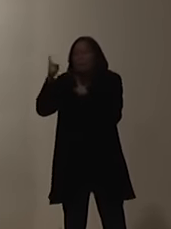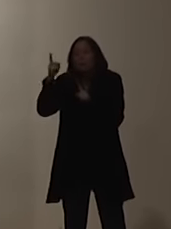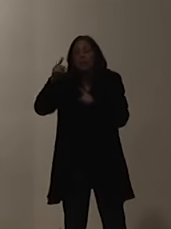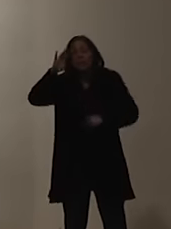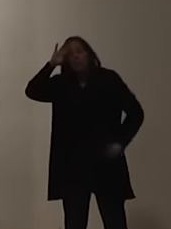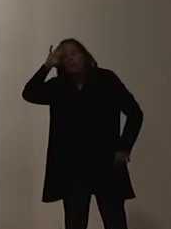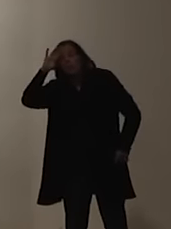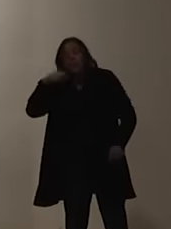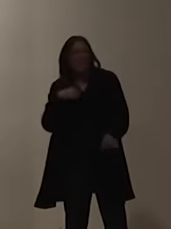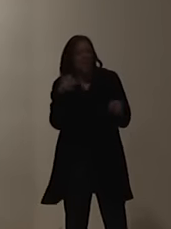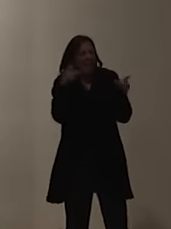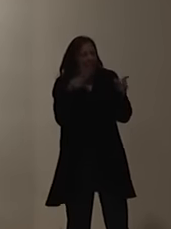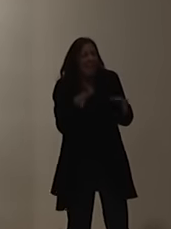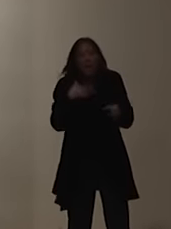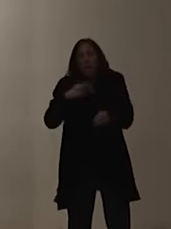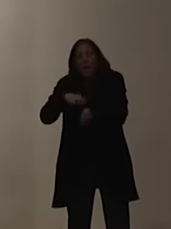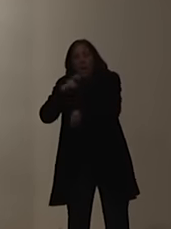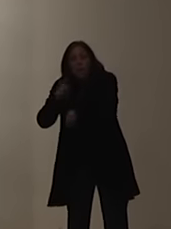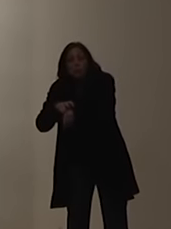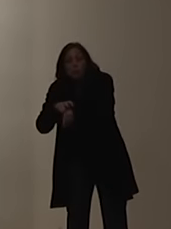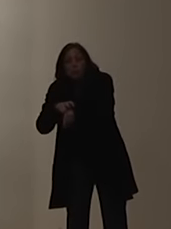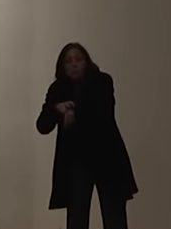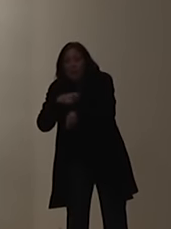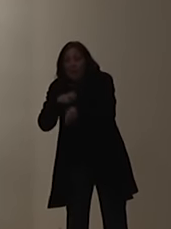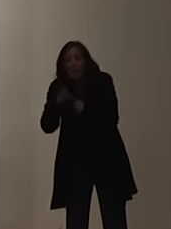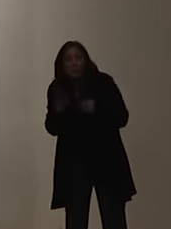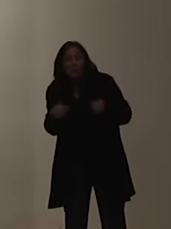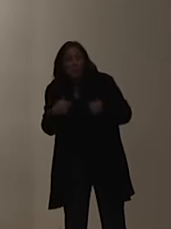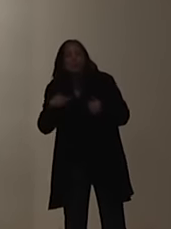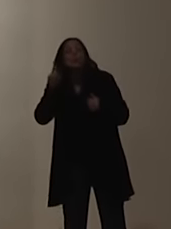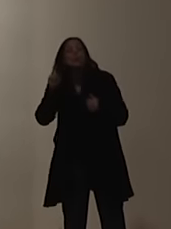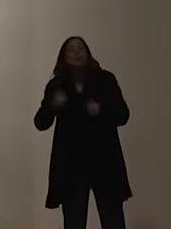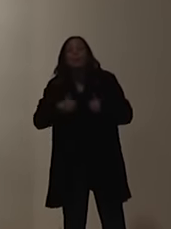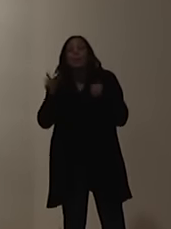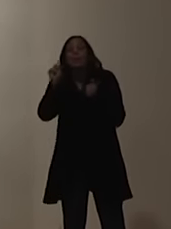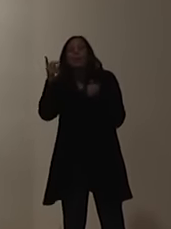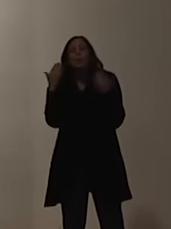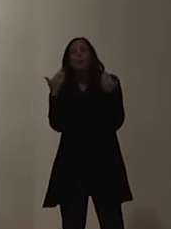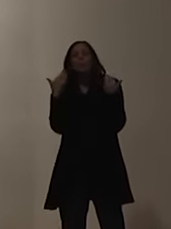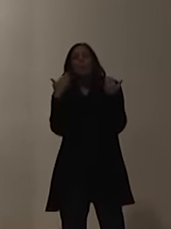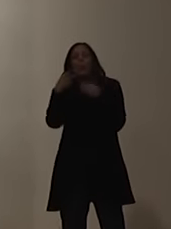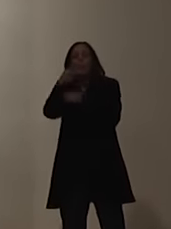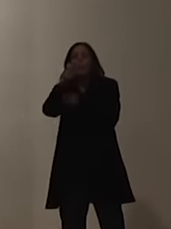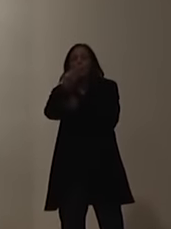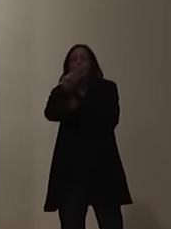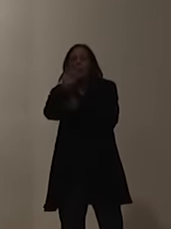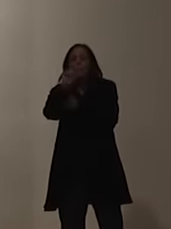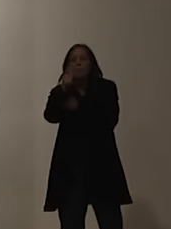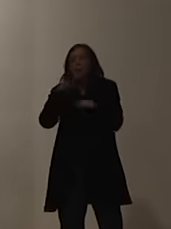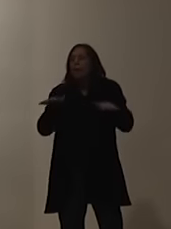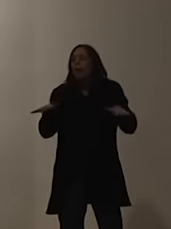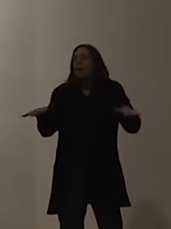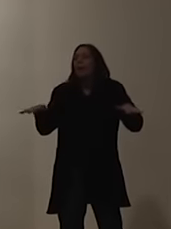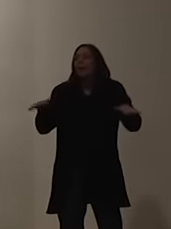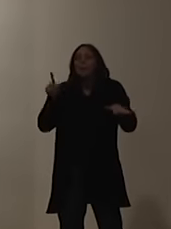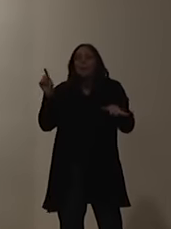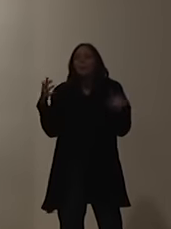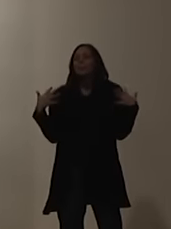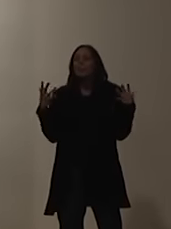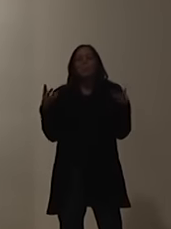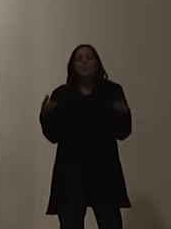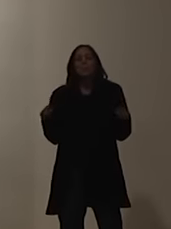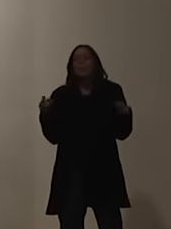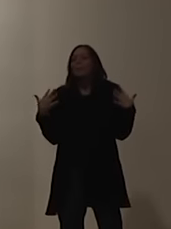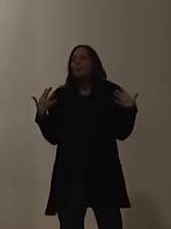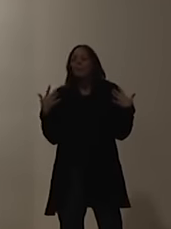bog, mean temperature 55. All right? So I don't even like the